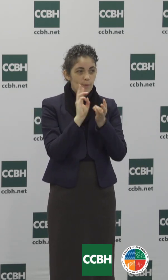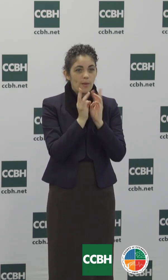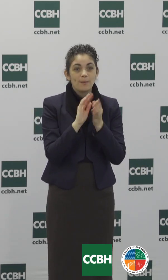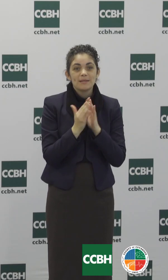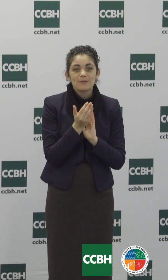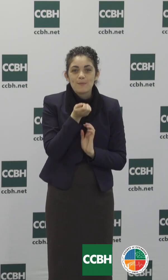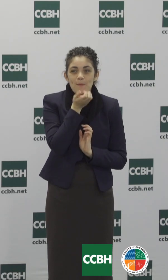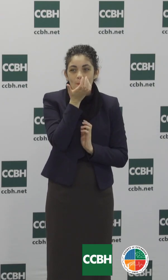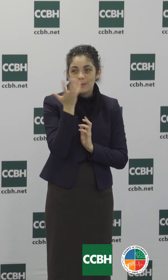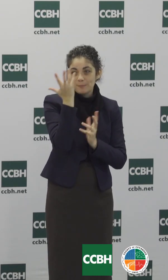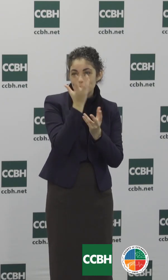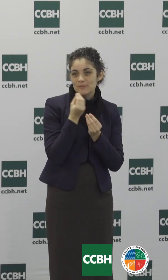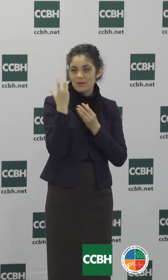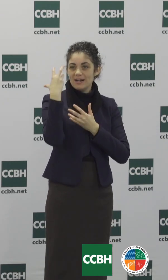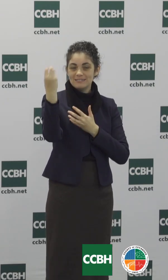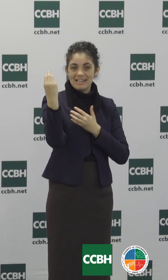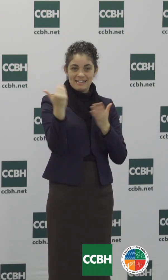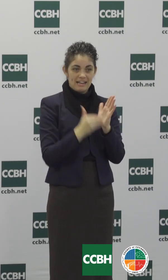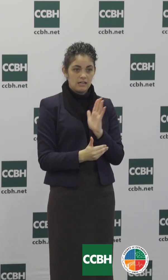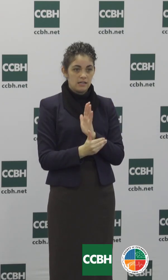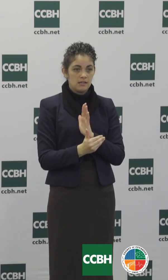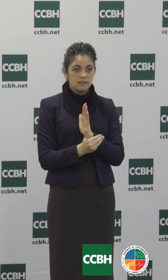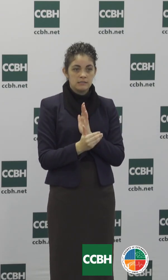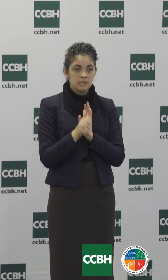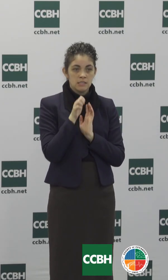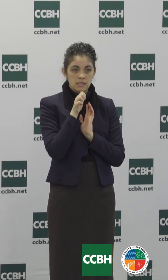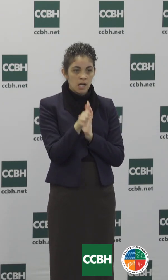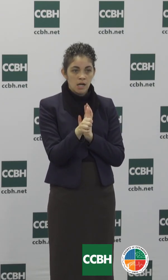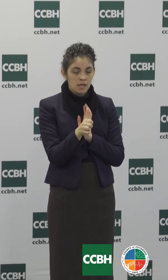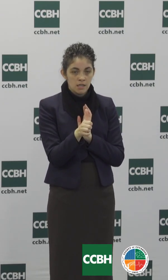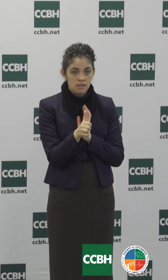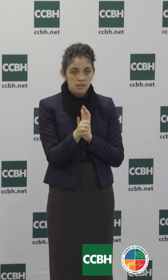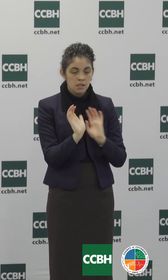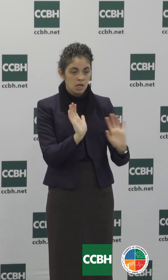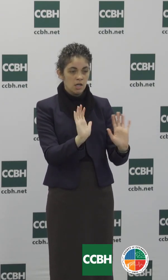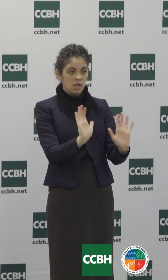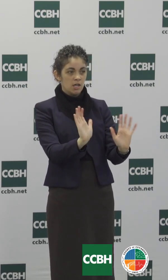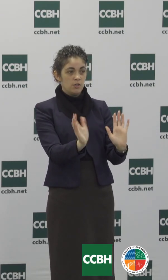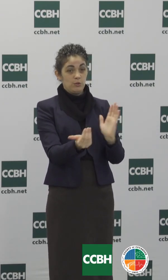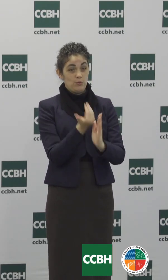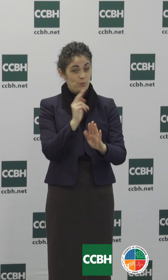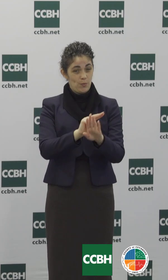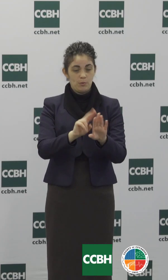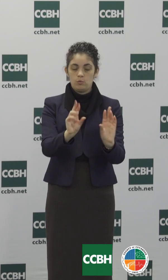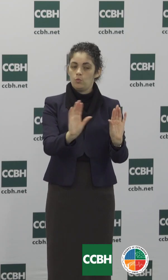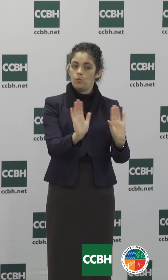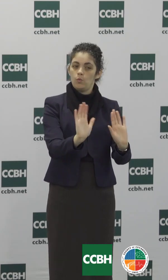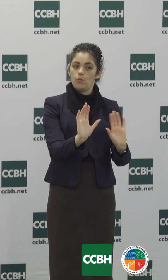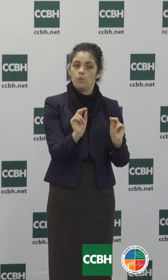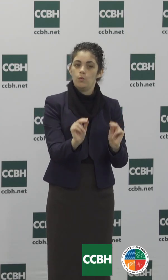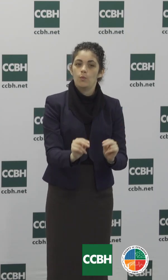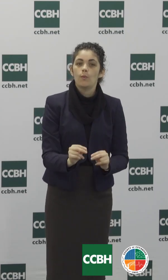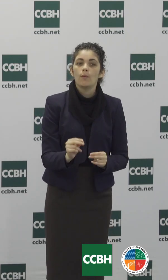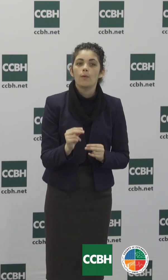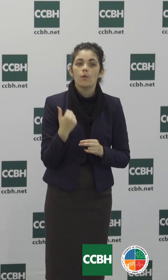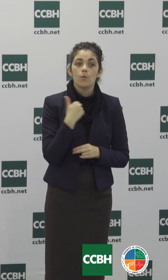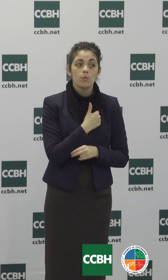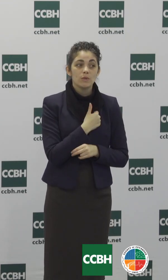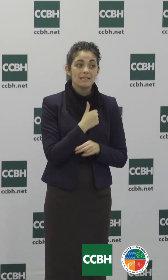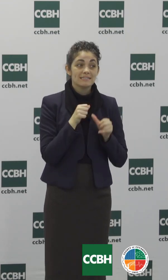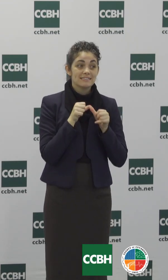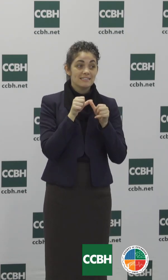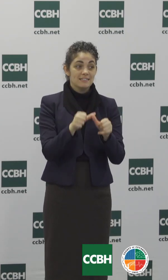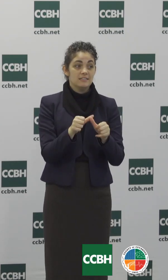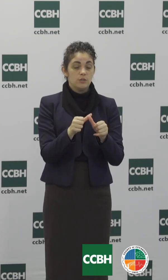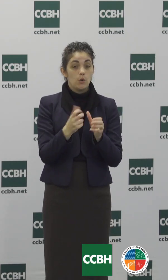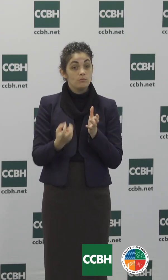warm doesn't mean that we need to do away with this new normal. It means as we